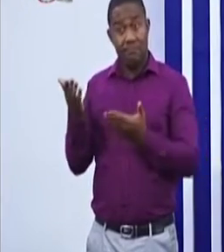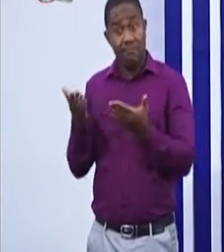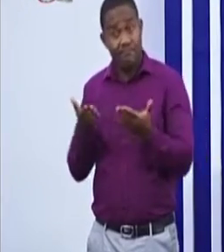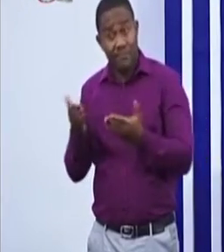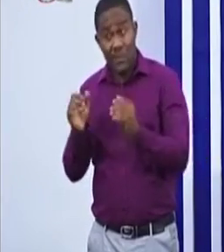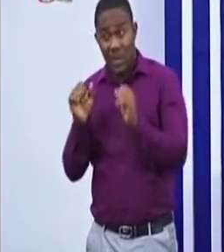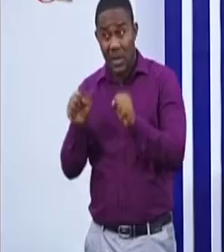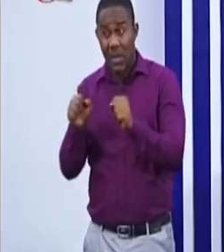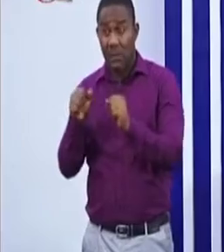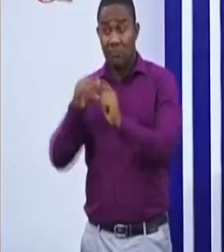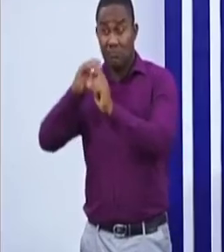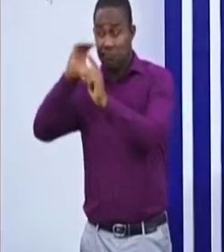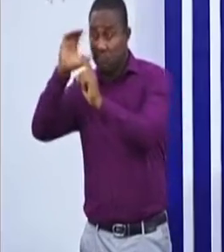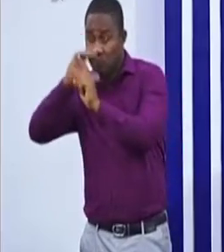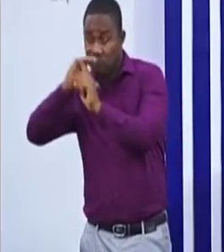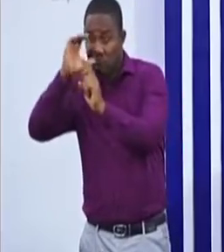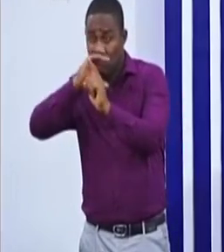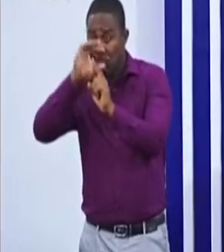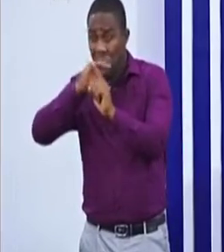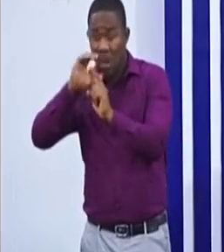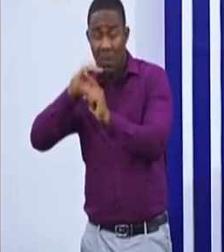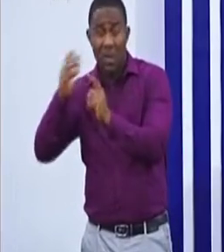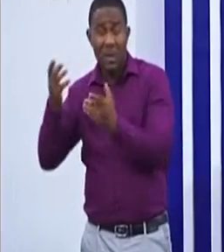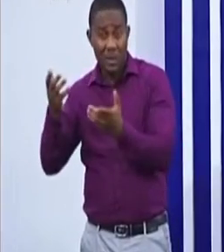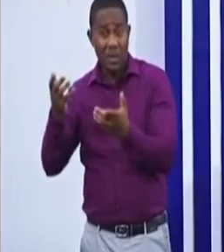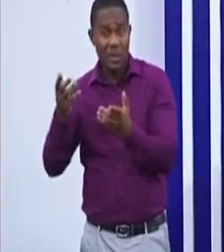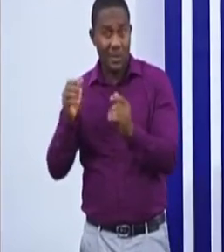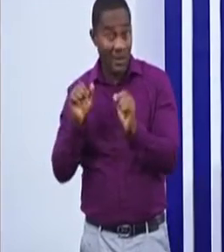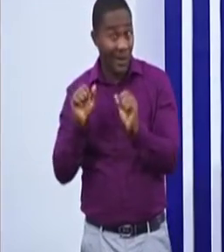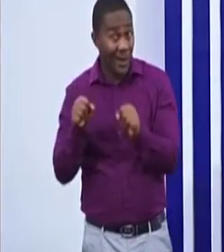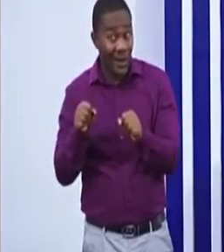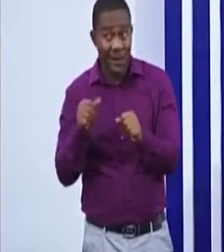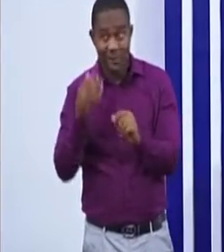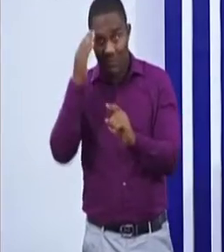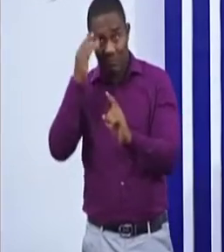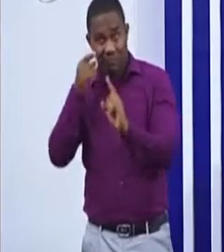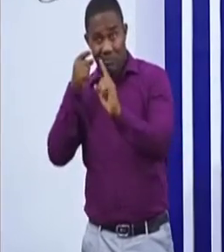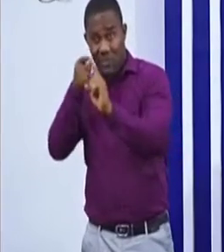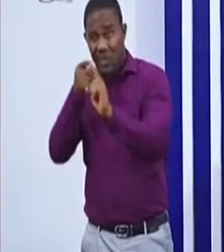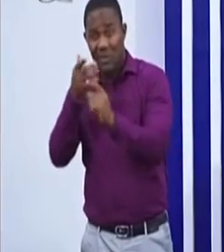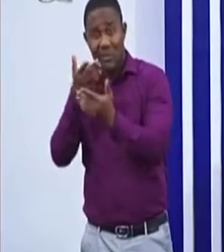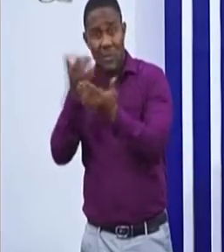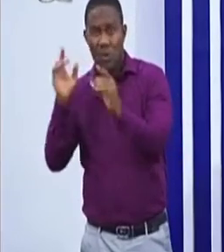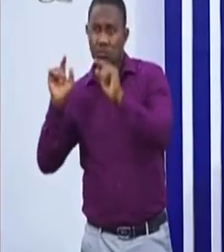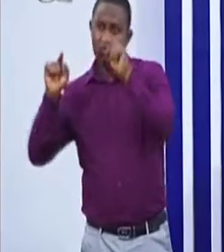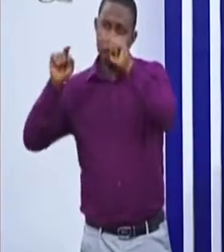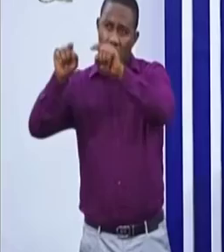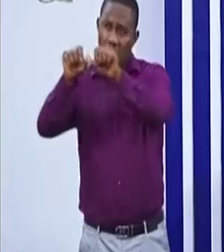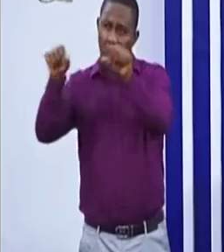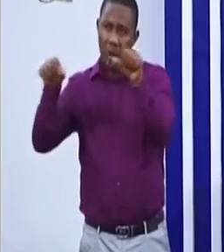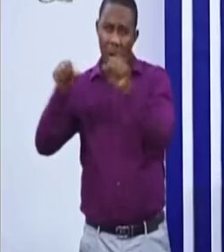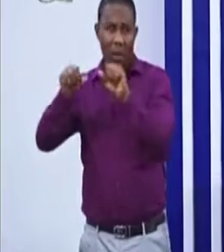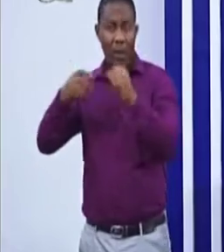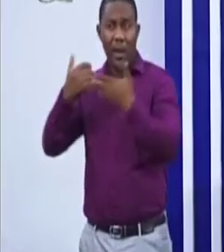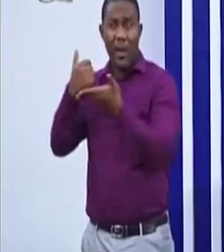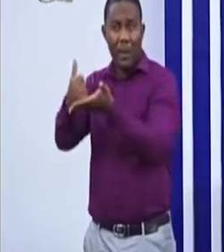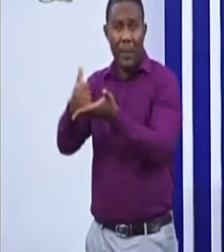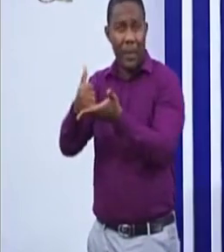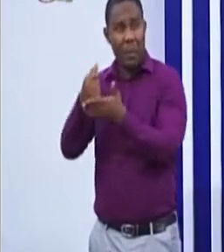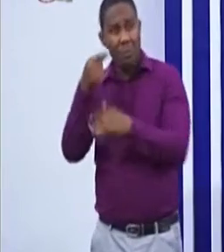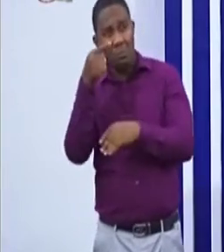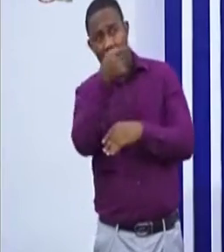the incidence of this virus and to enable them target their interventions more